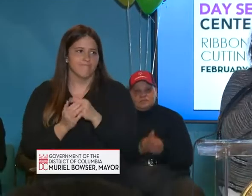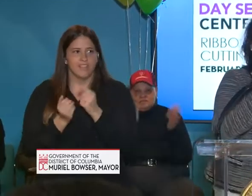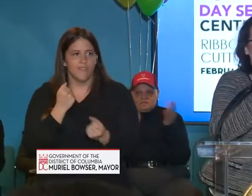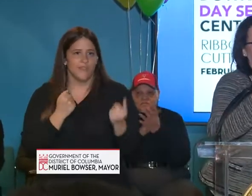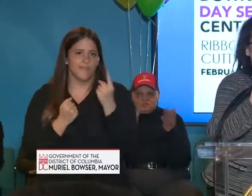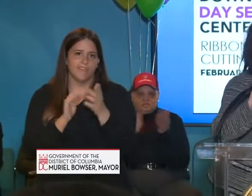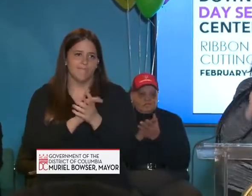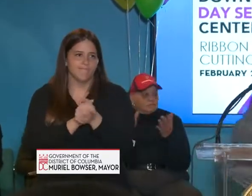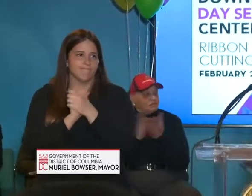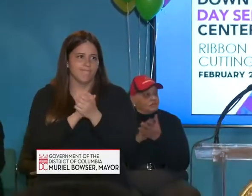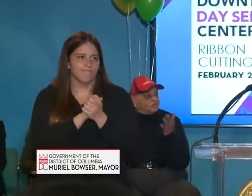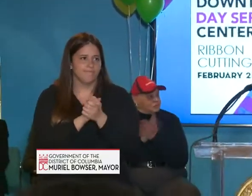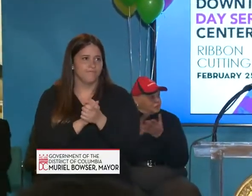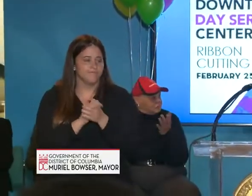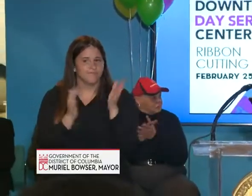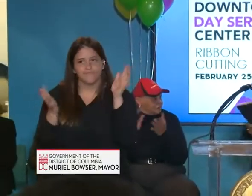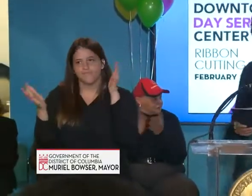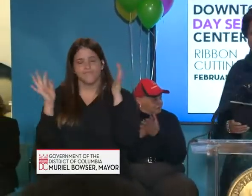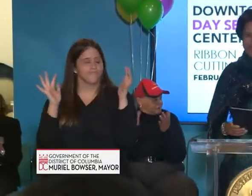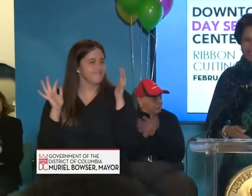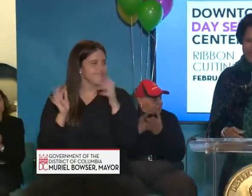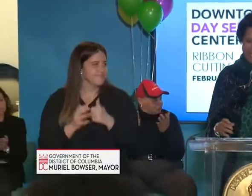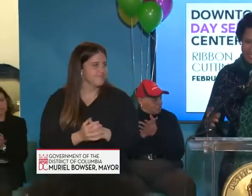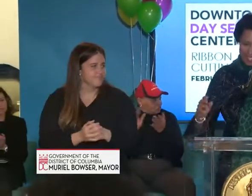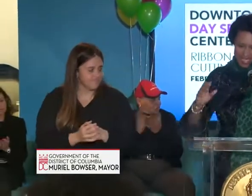to everybody.